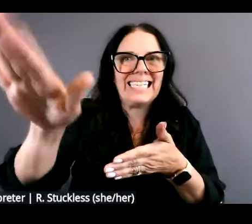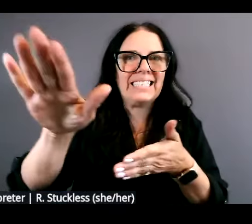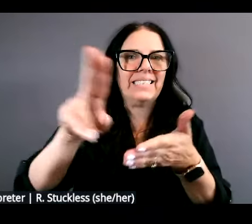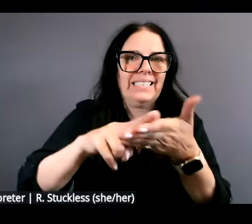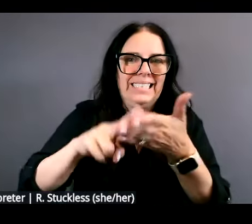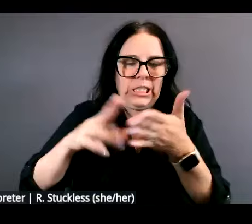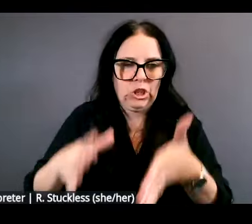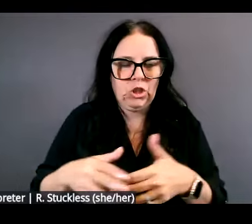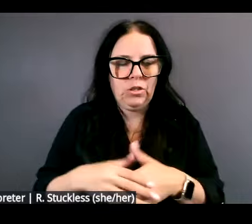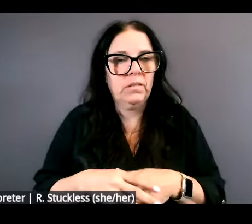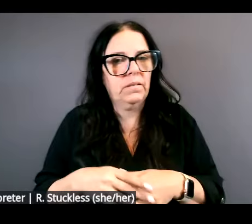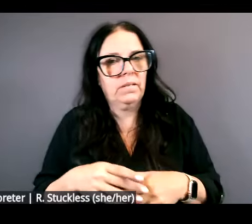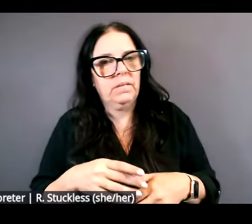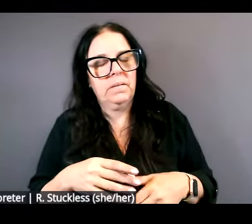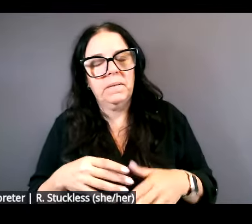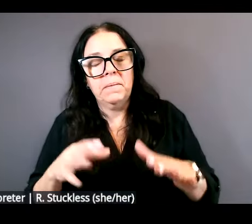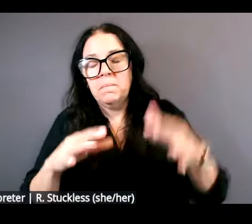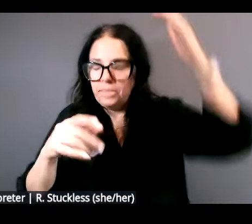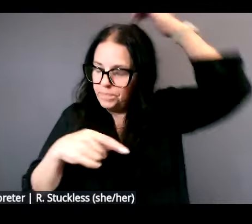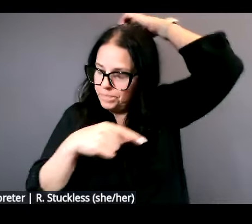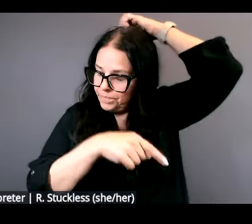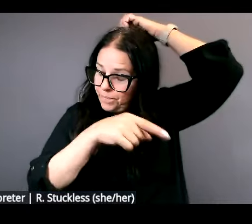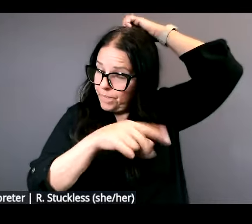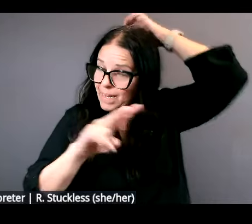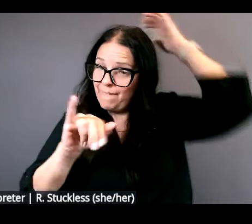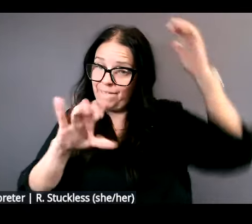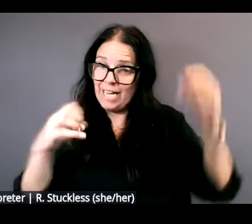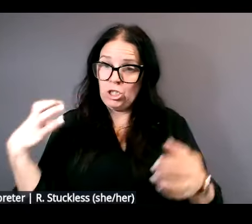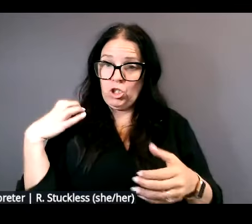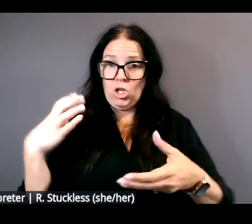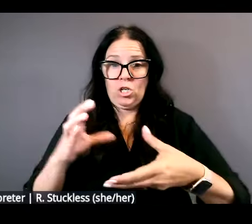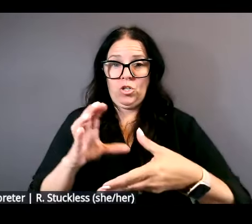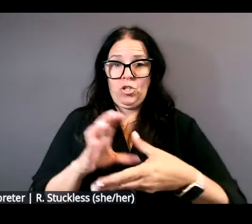agree totally with Vice Chair Gerwitz that